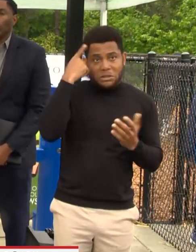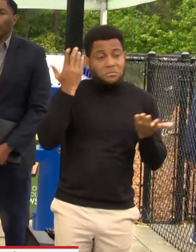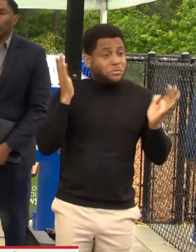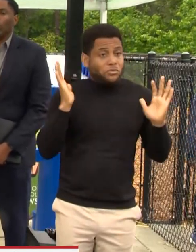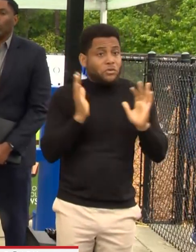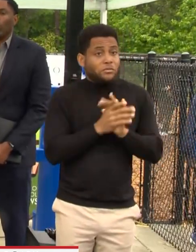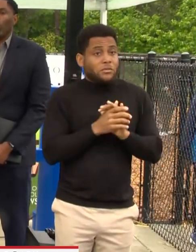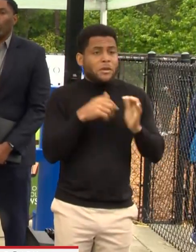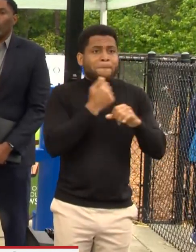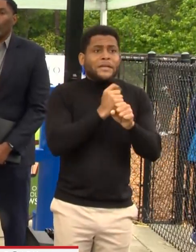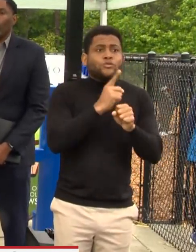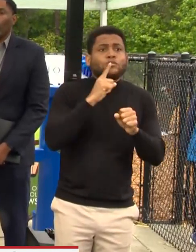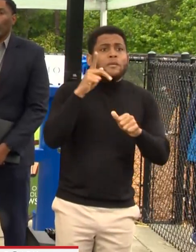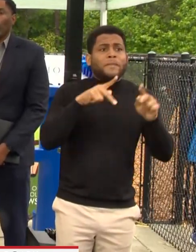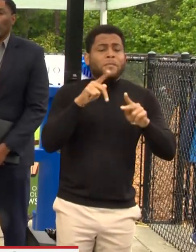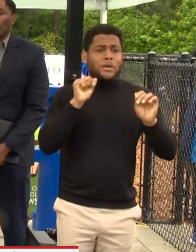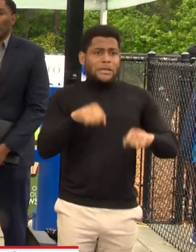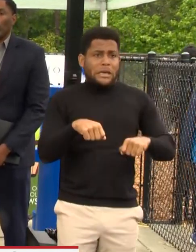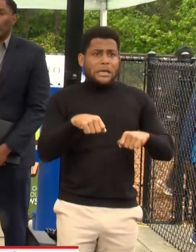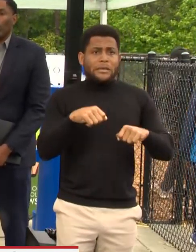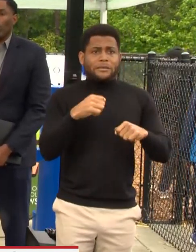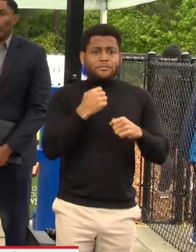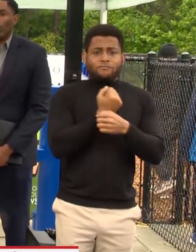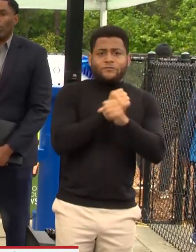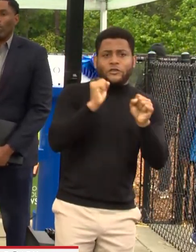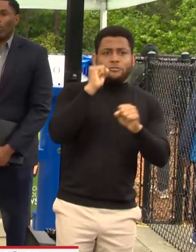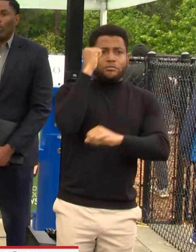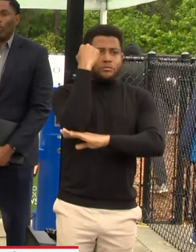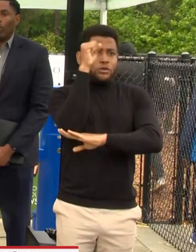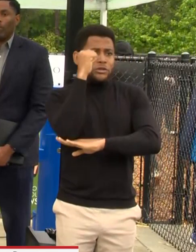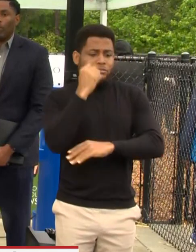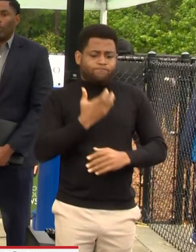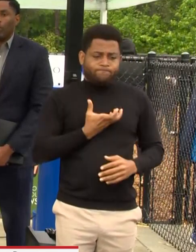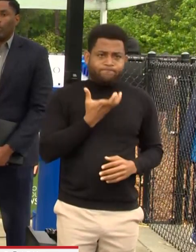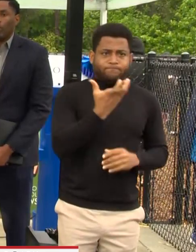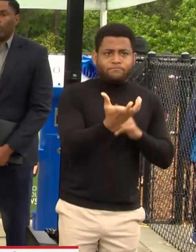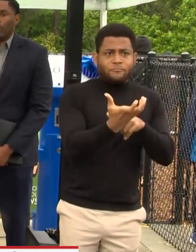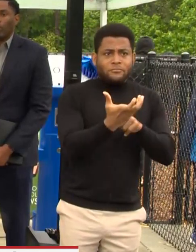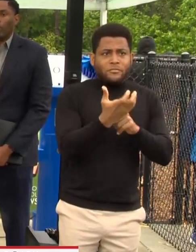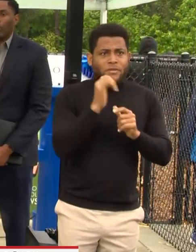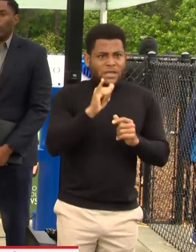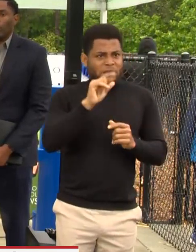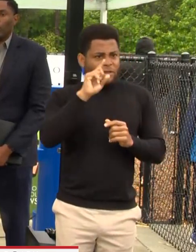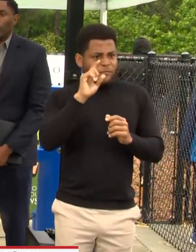people can exercise their First Amendment rights. I think their posture is the same.